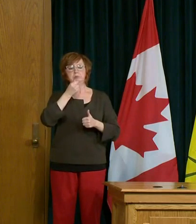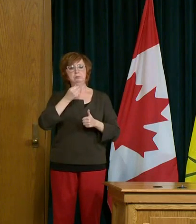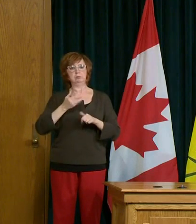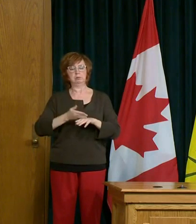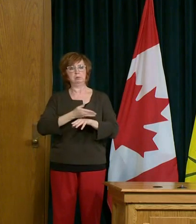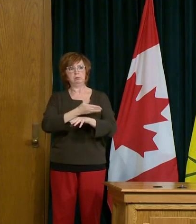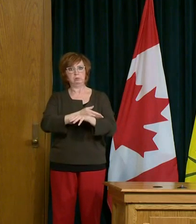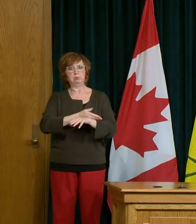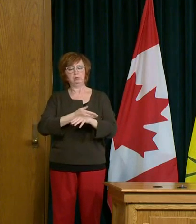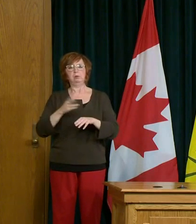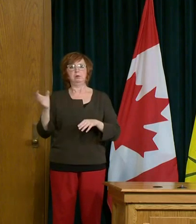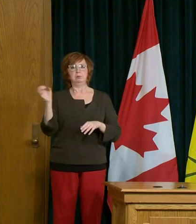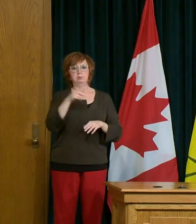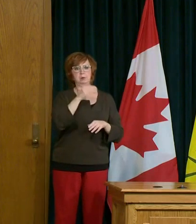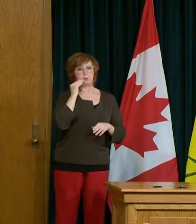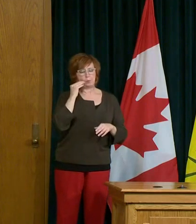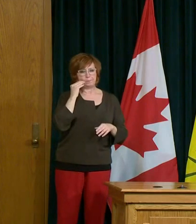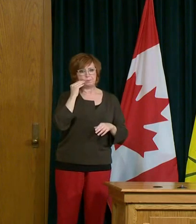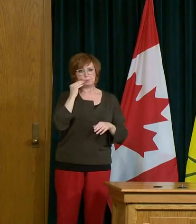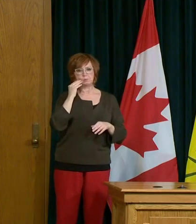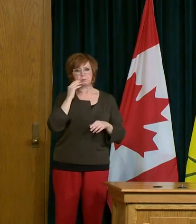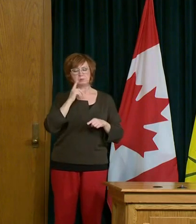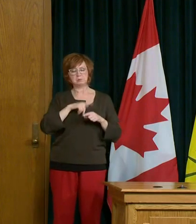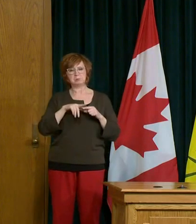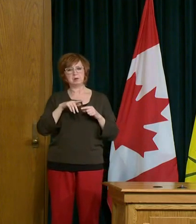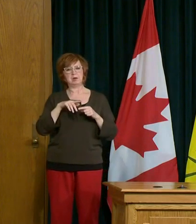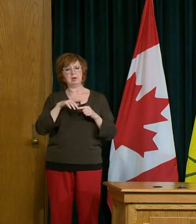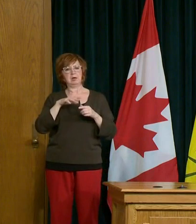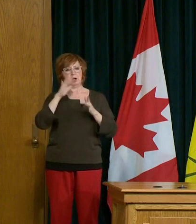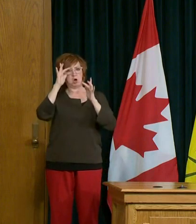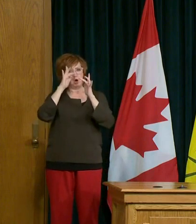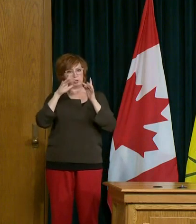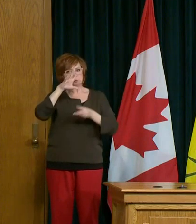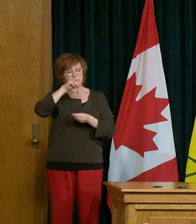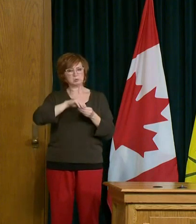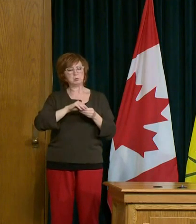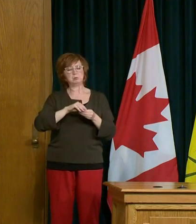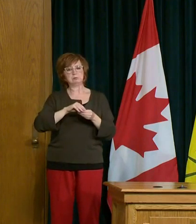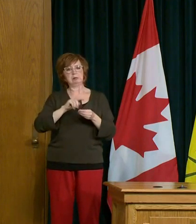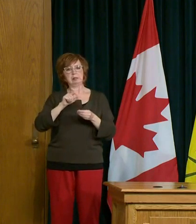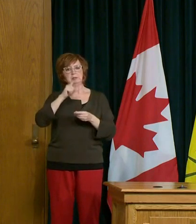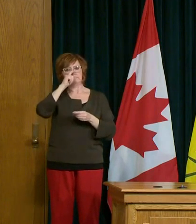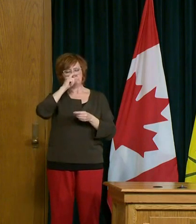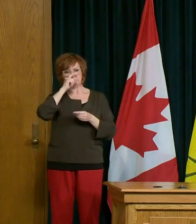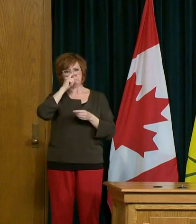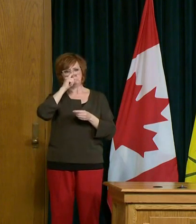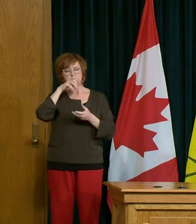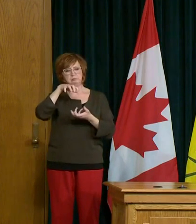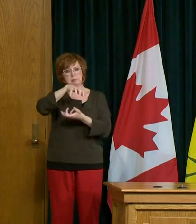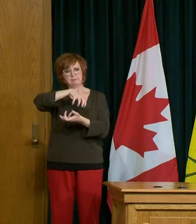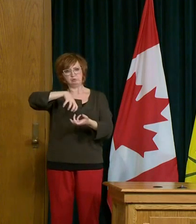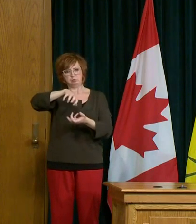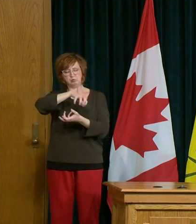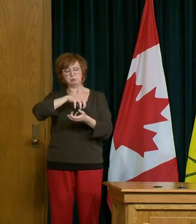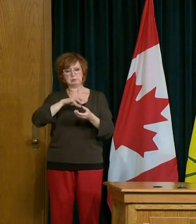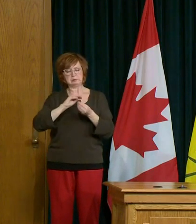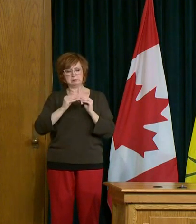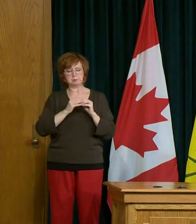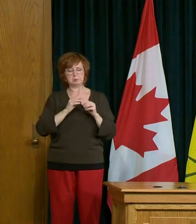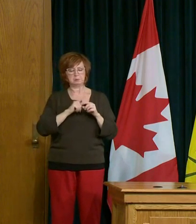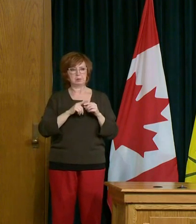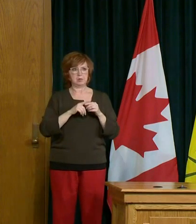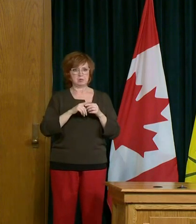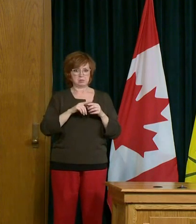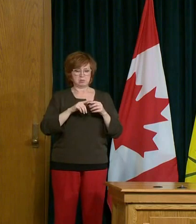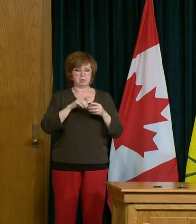reliable indicator on a daily basis, which will track overall hospitalization and ICU overall, and like you said, by the